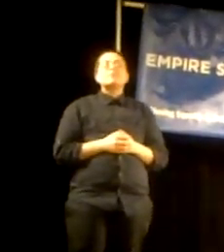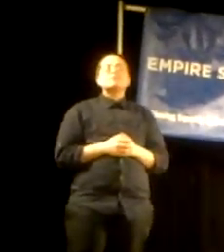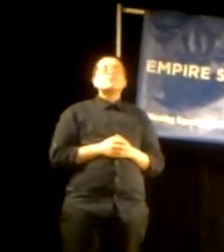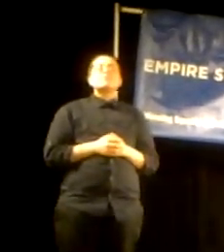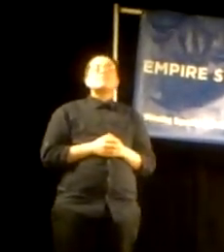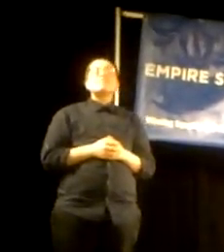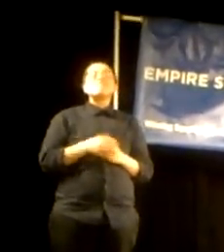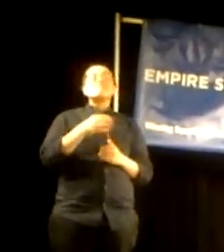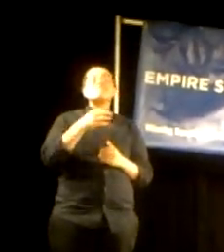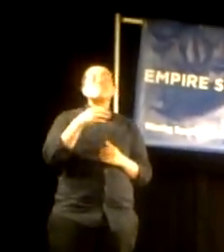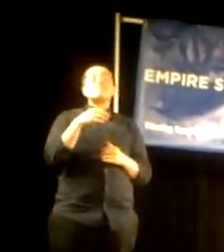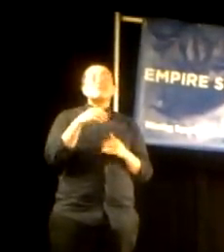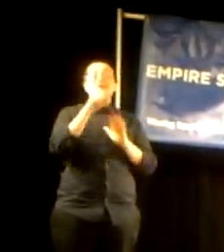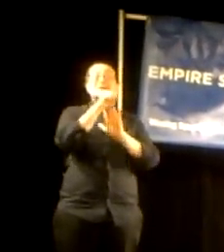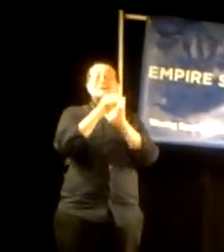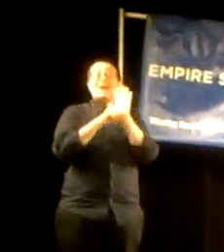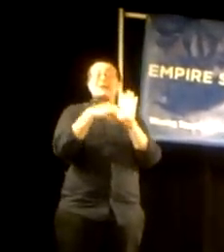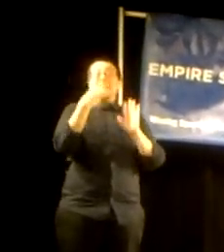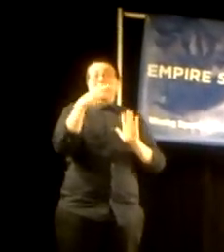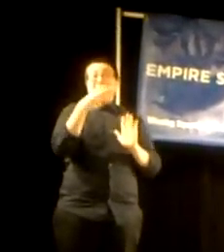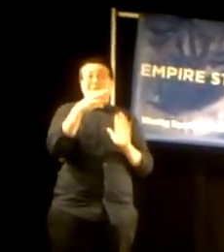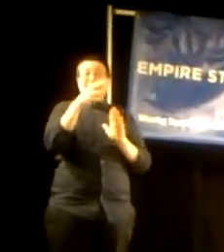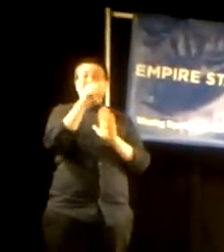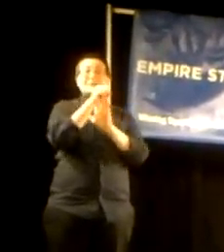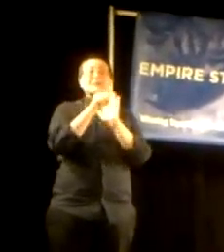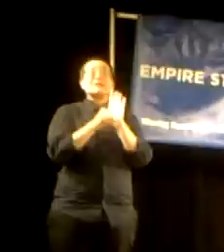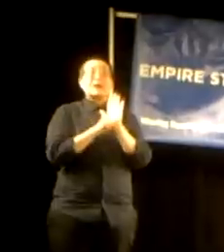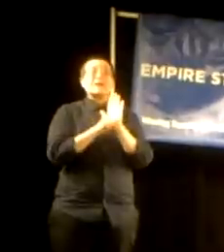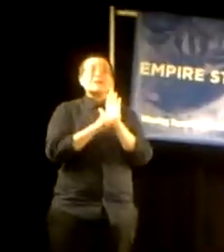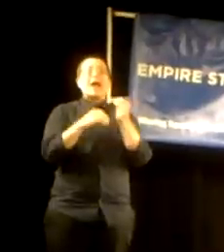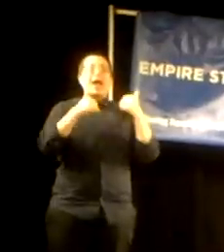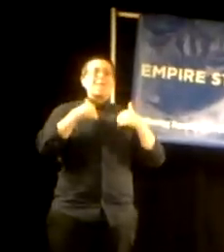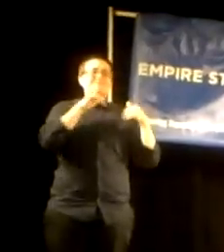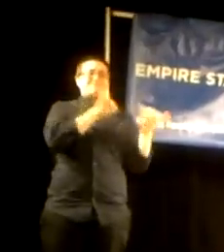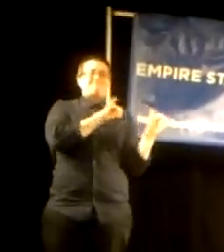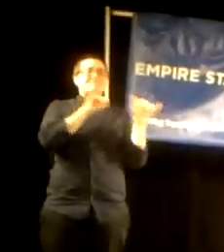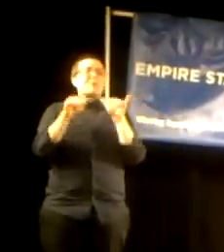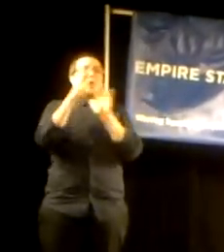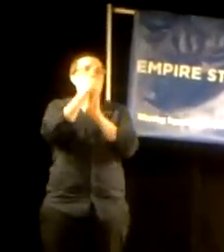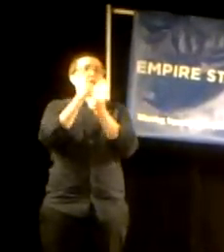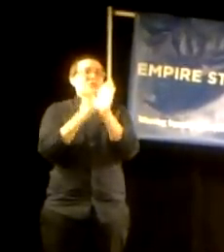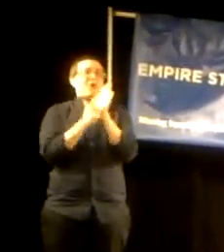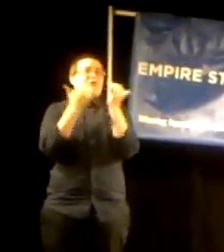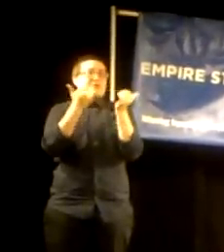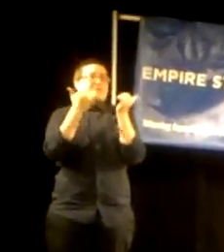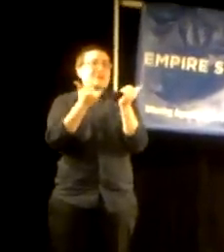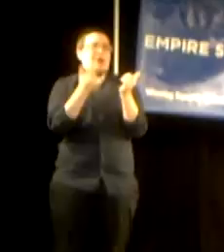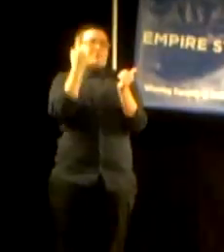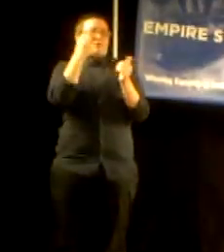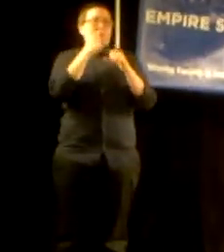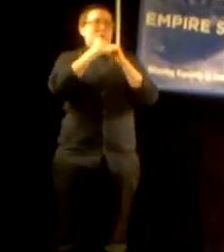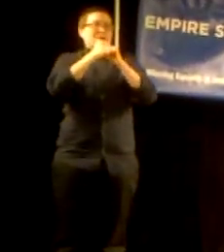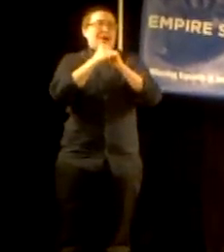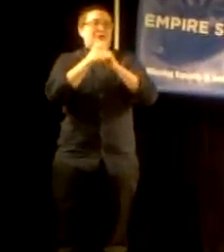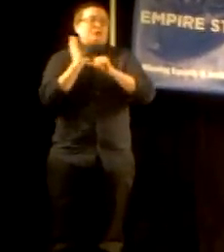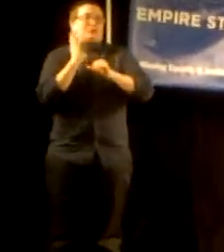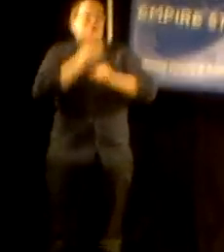Sixteen states and the District of Columbia have similar gender laws in place to protect its citizens.